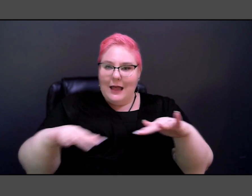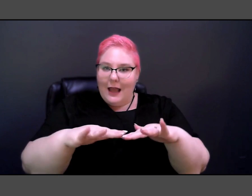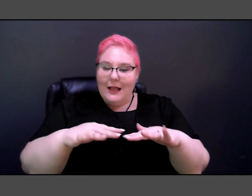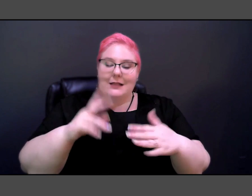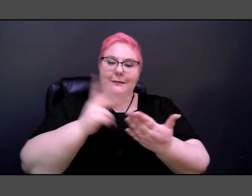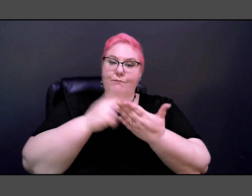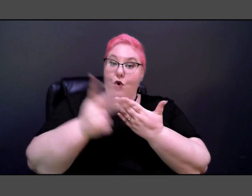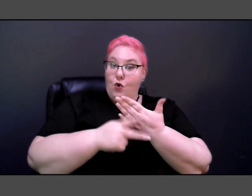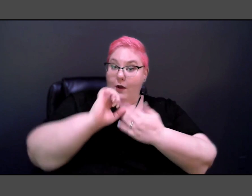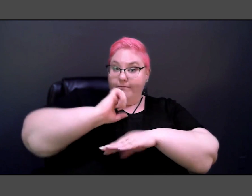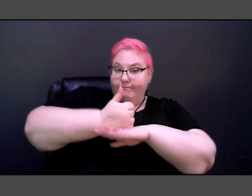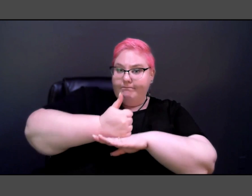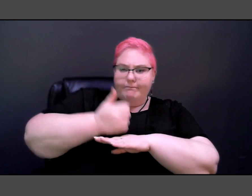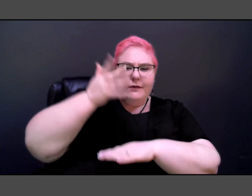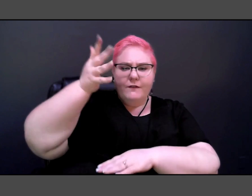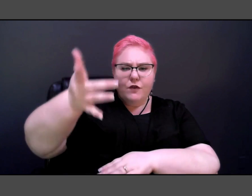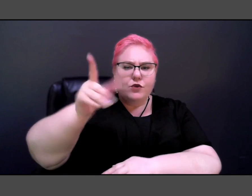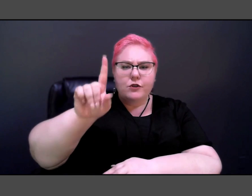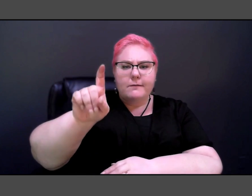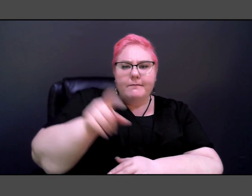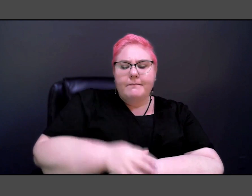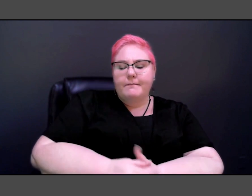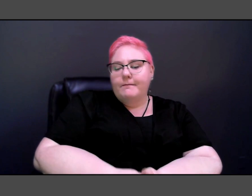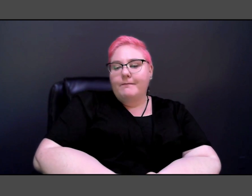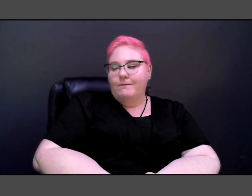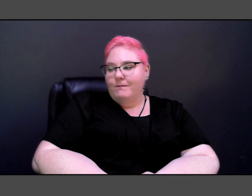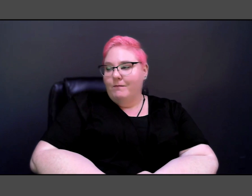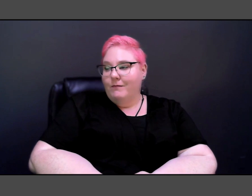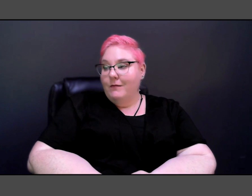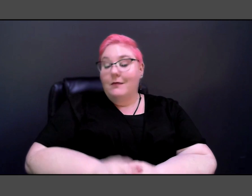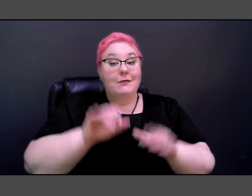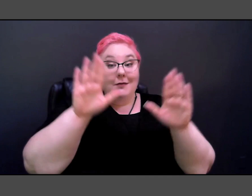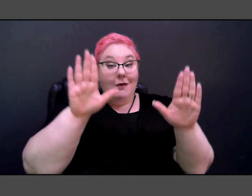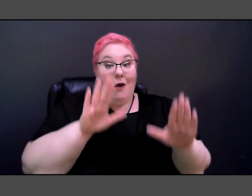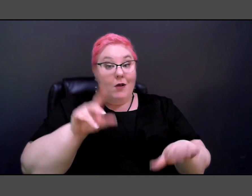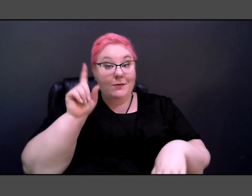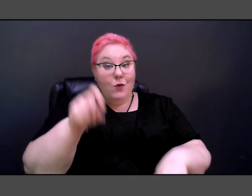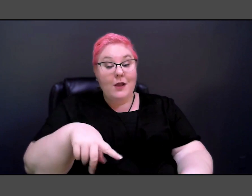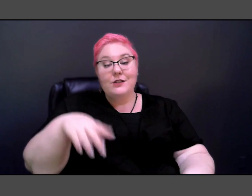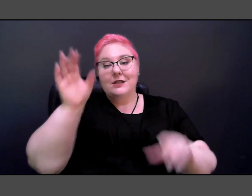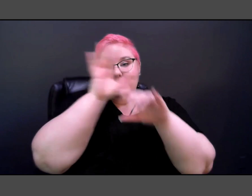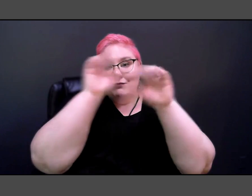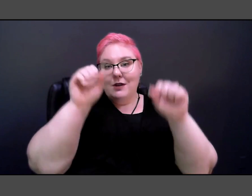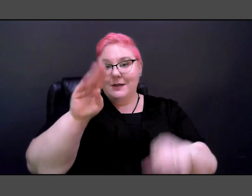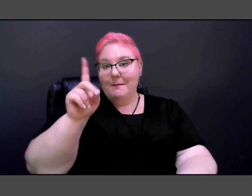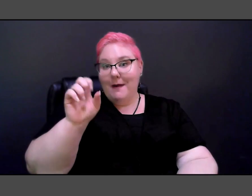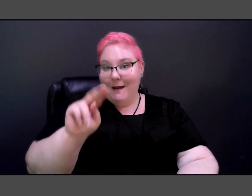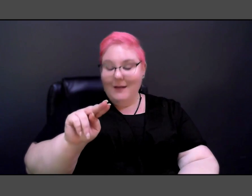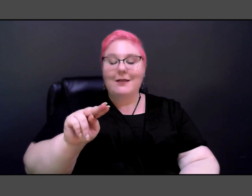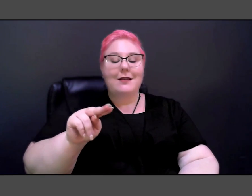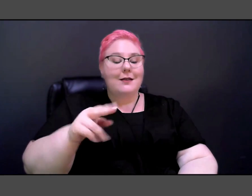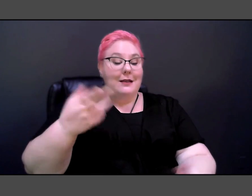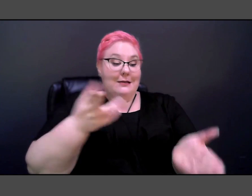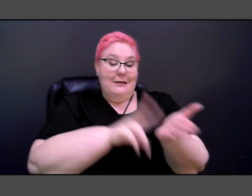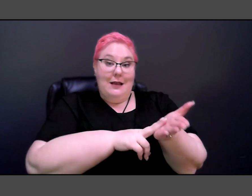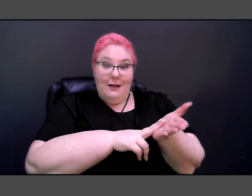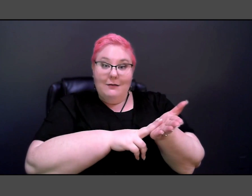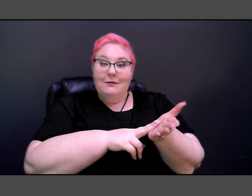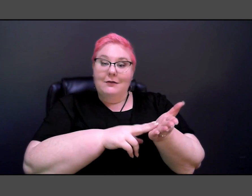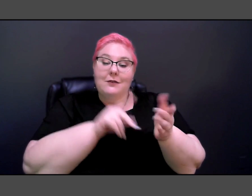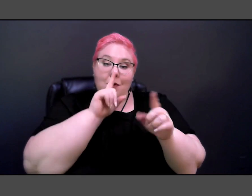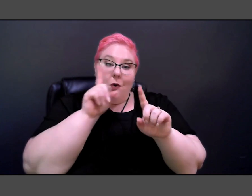Oh, yes. Well, that's an awesome question because President Biden just signed an executive order for us to do a theme study on